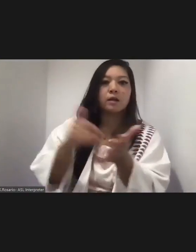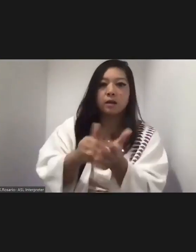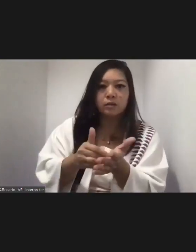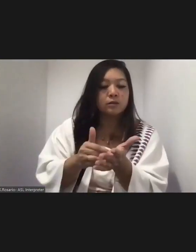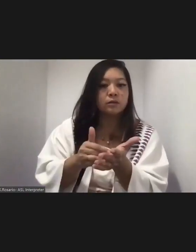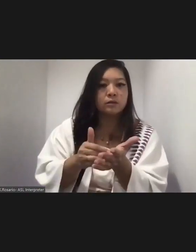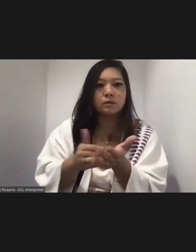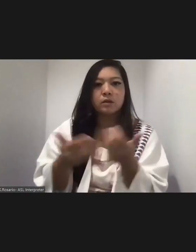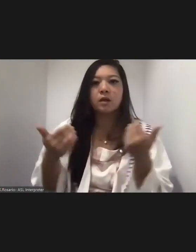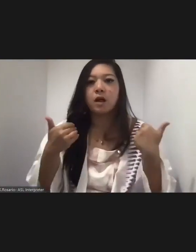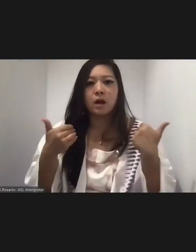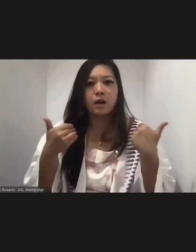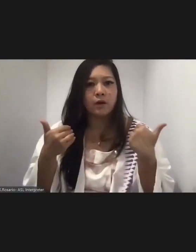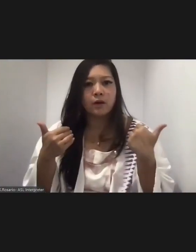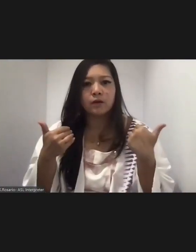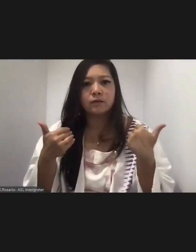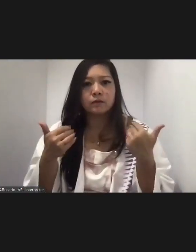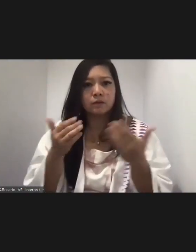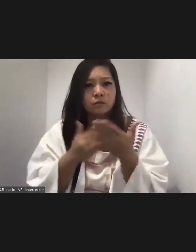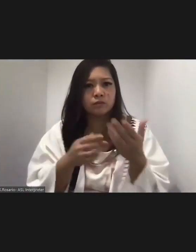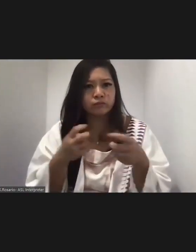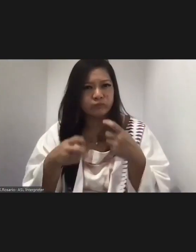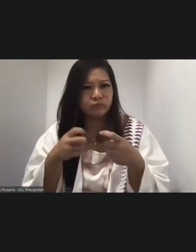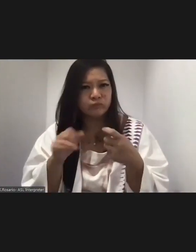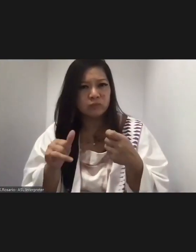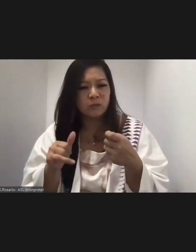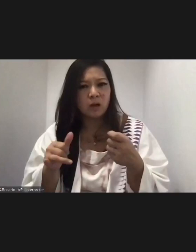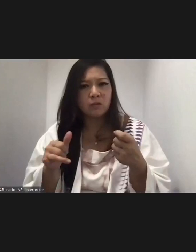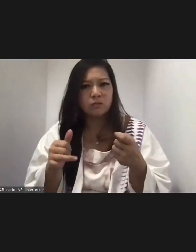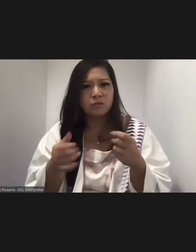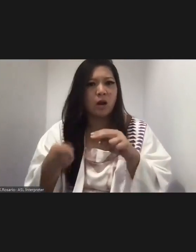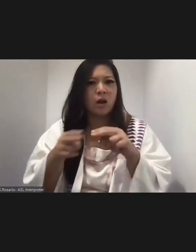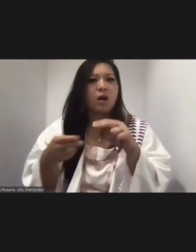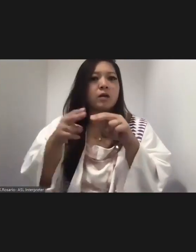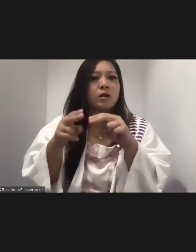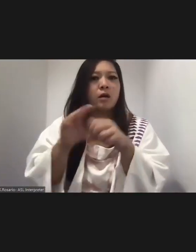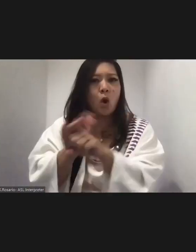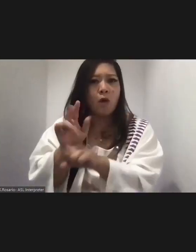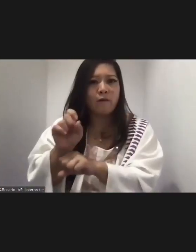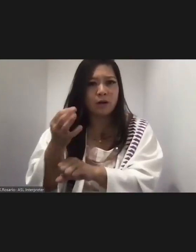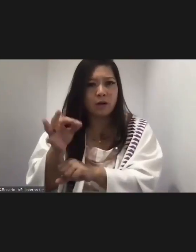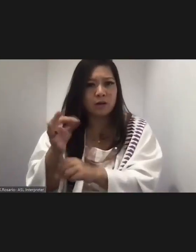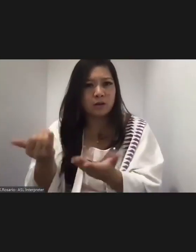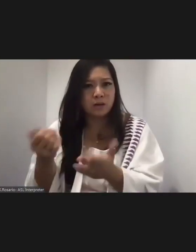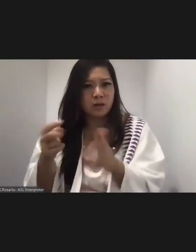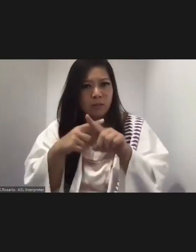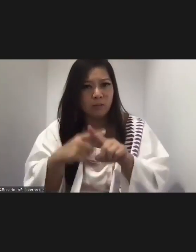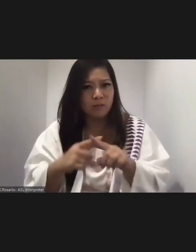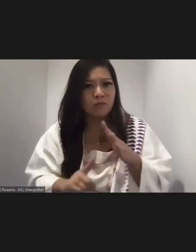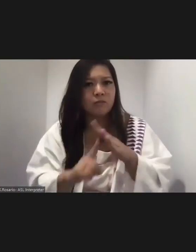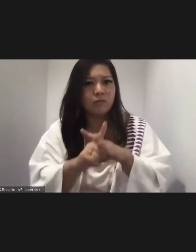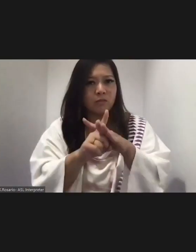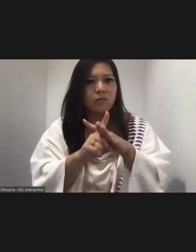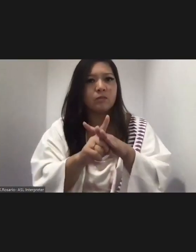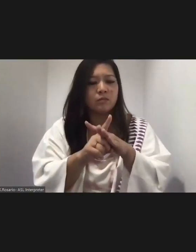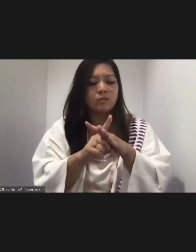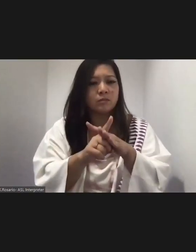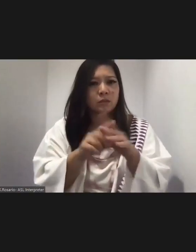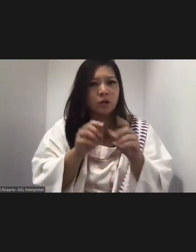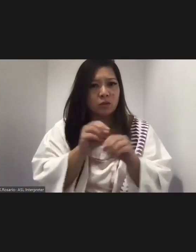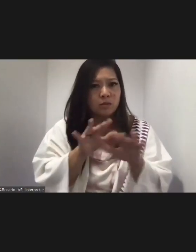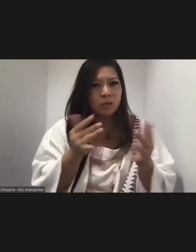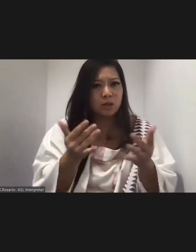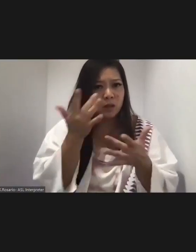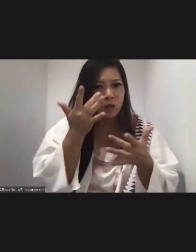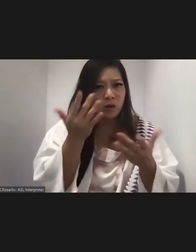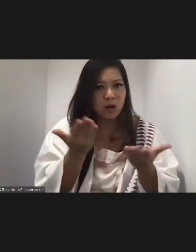have a consequential surge in this virus. So I am urging you and I am